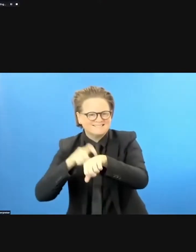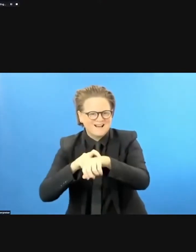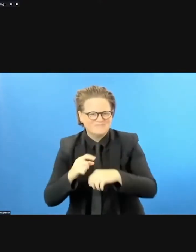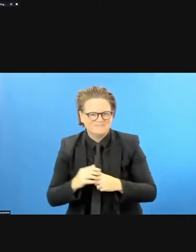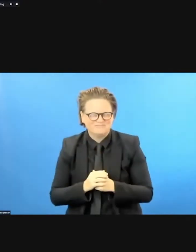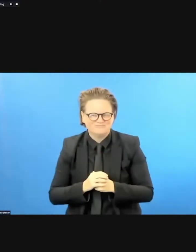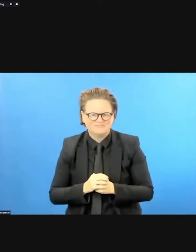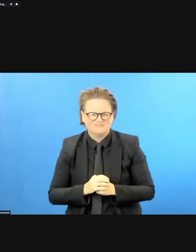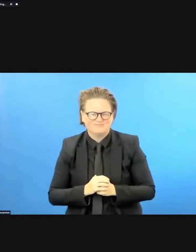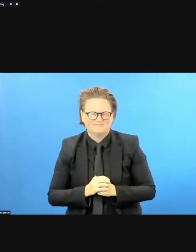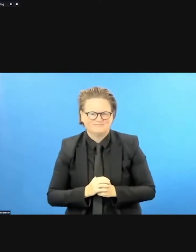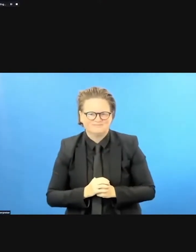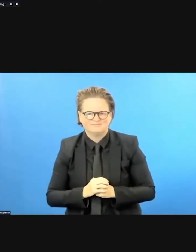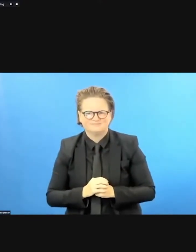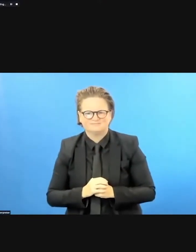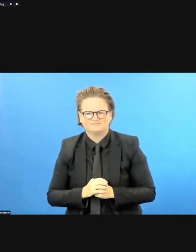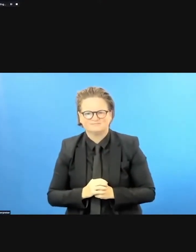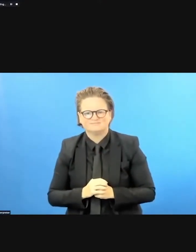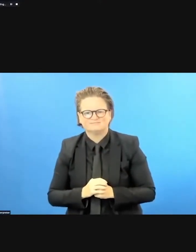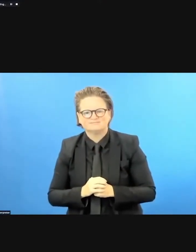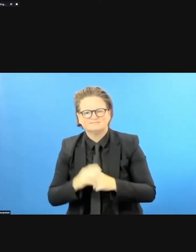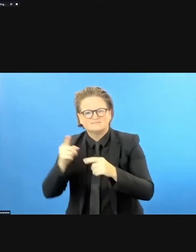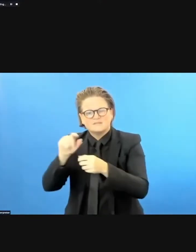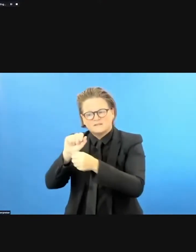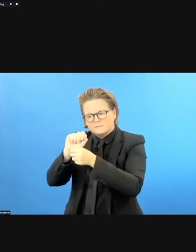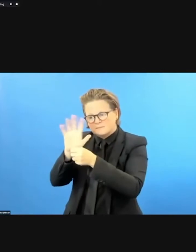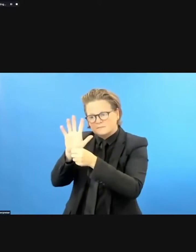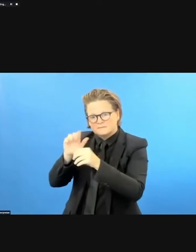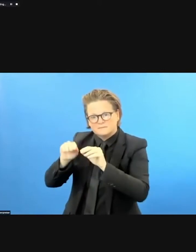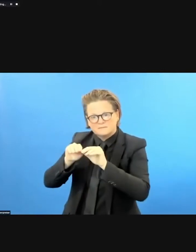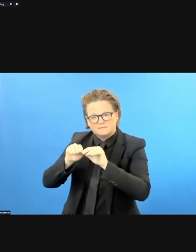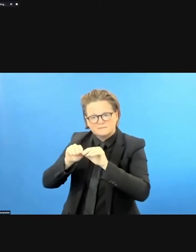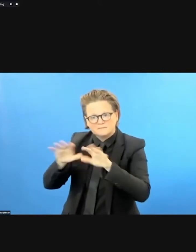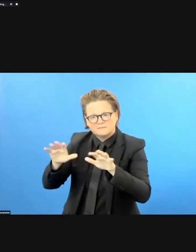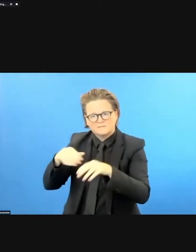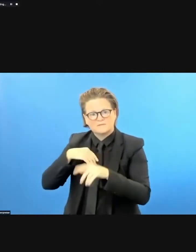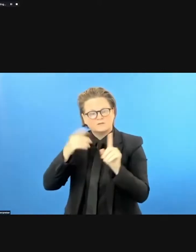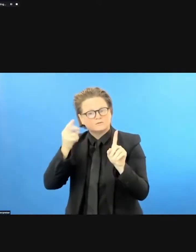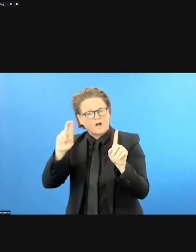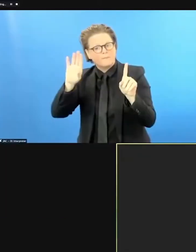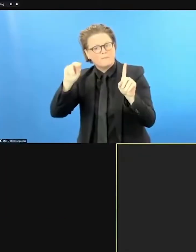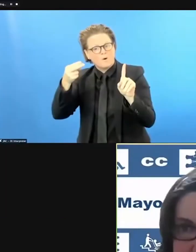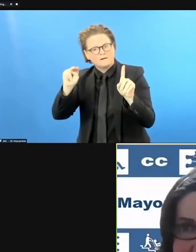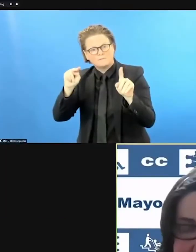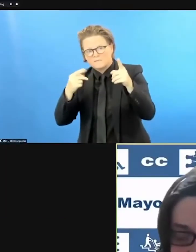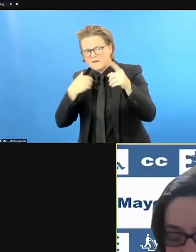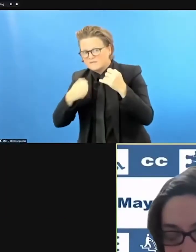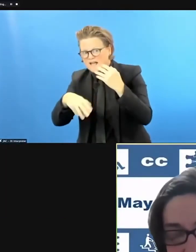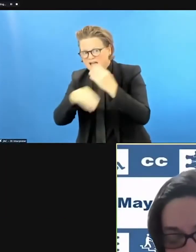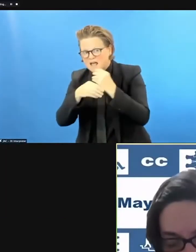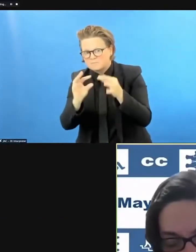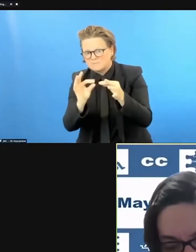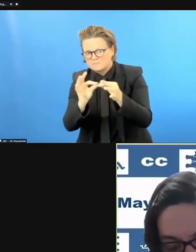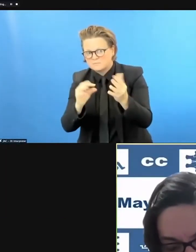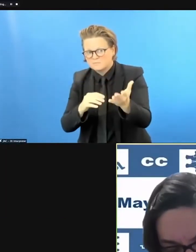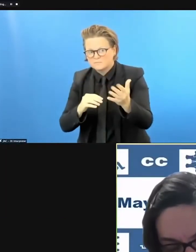pandemic planning or for this question, if you had any input, please feel free to chime in. Sure. So one thing